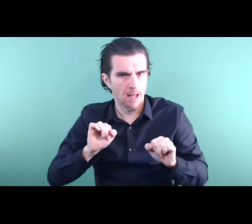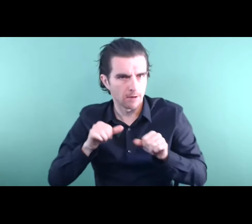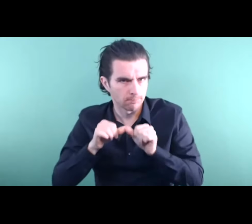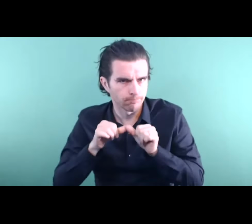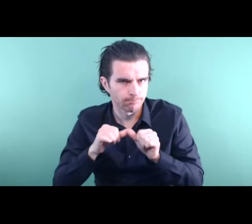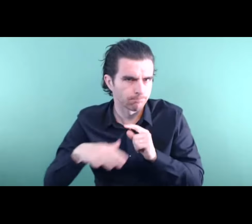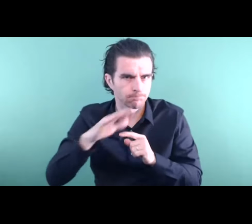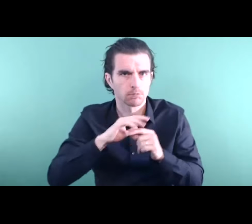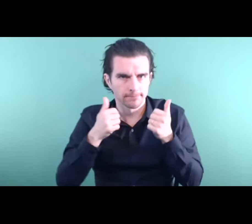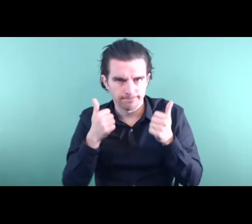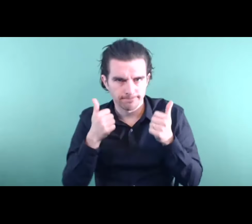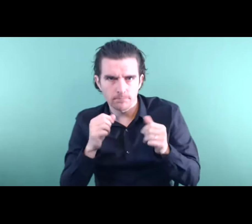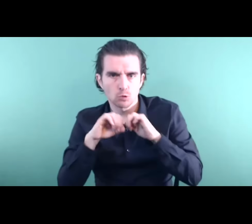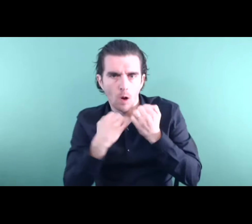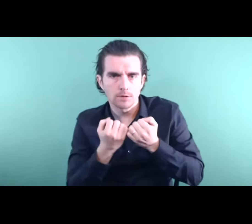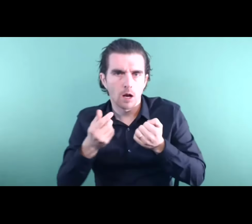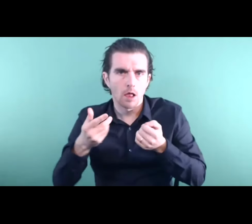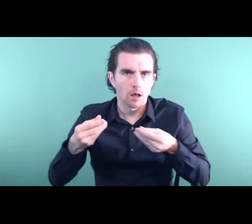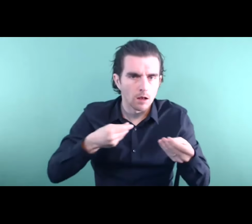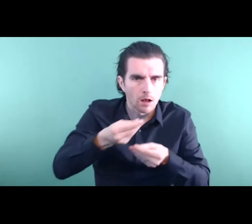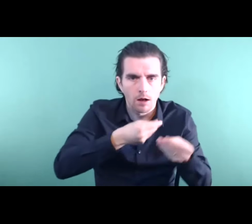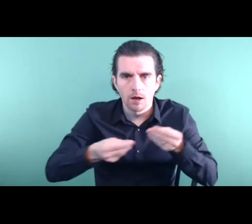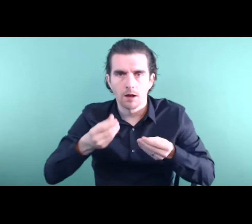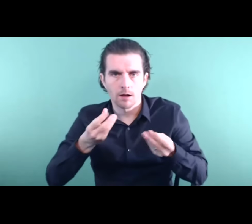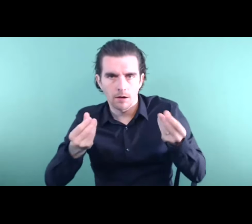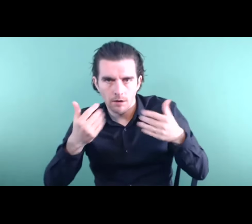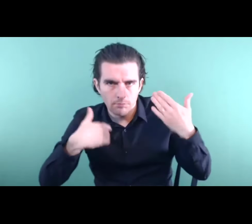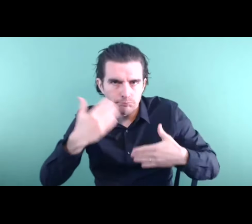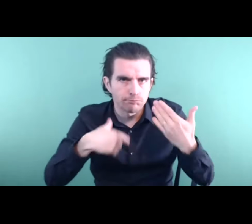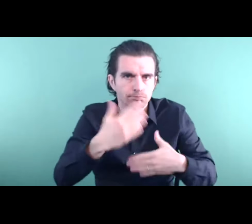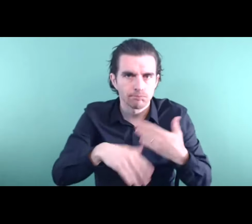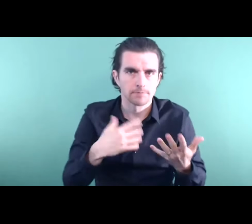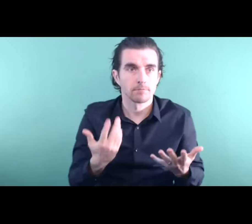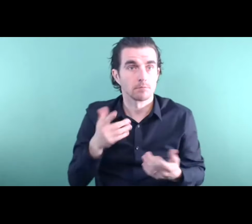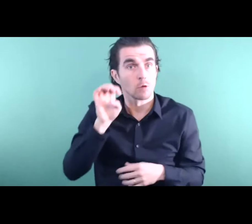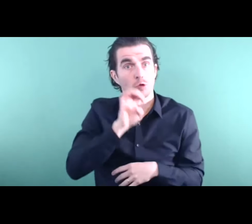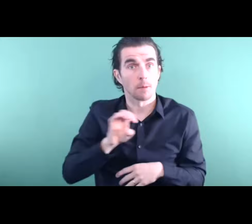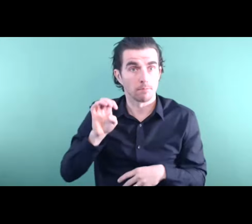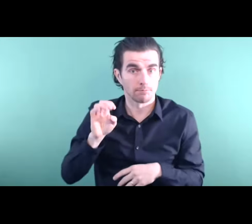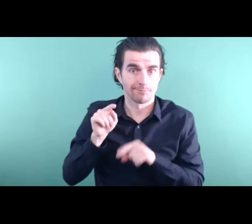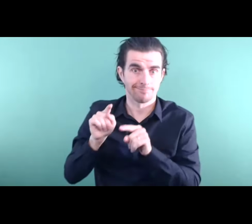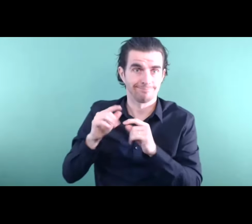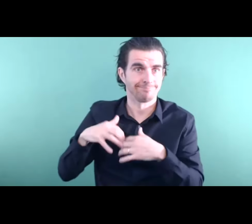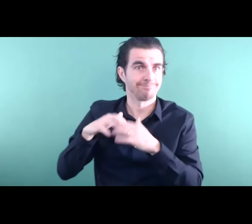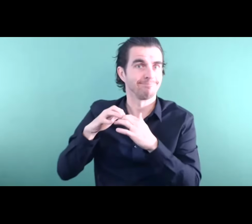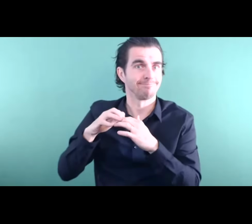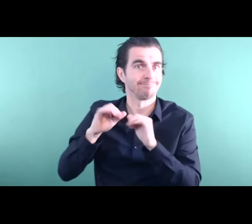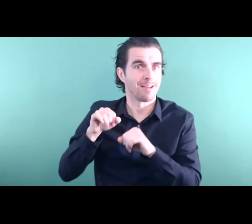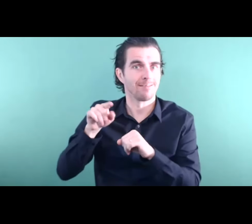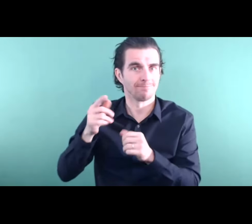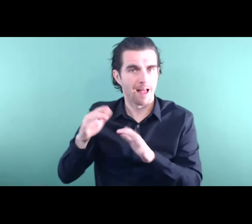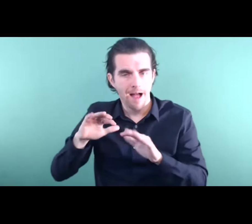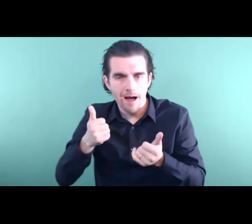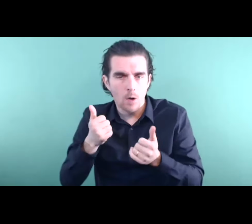Treaty on the Functioning of the Union commits the European Union to coordinate economic and employment policies in member